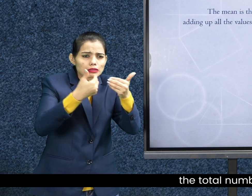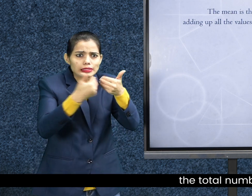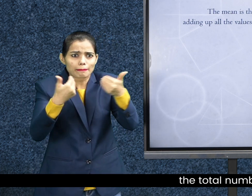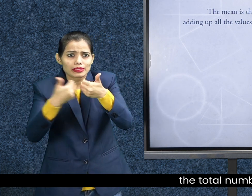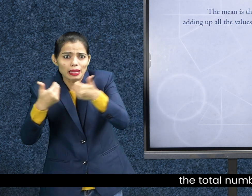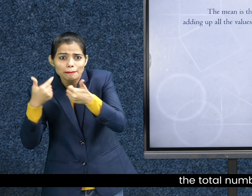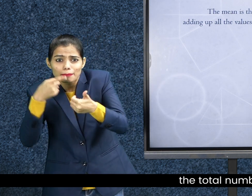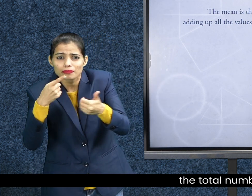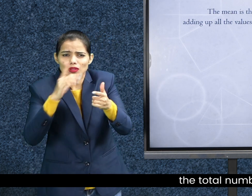values.